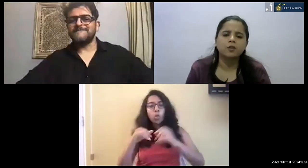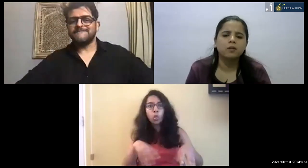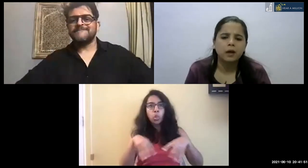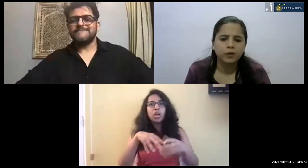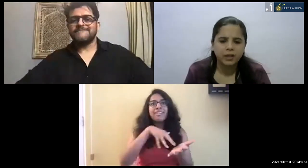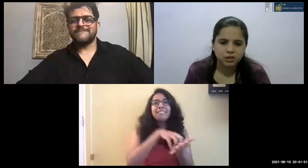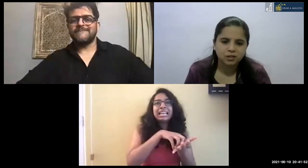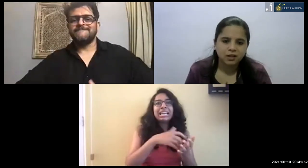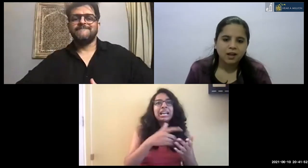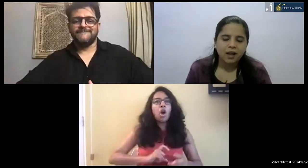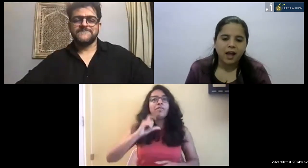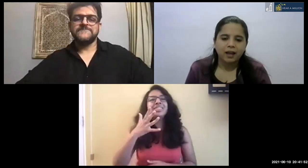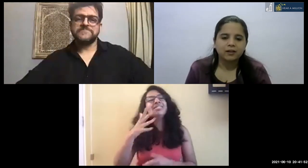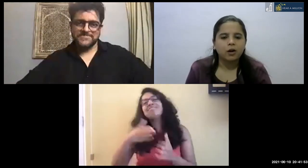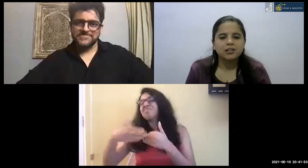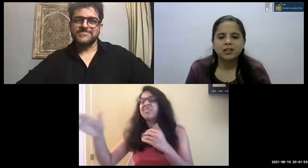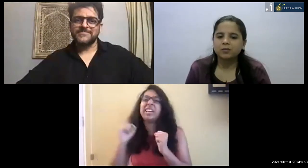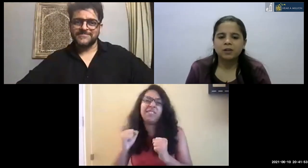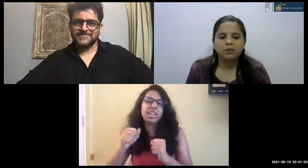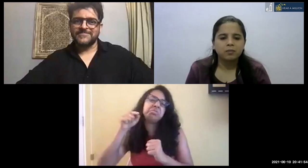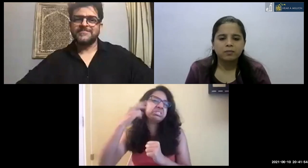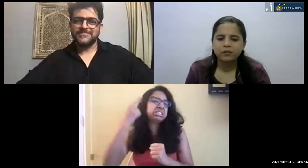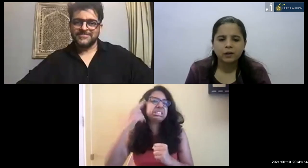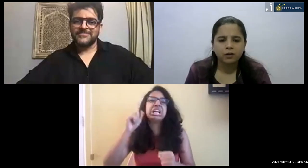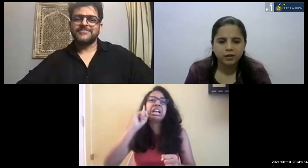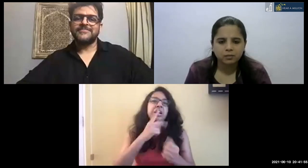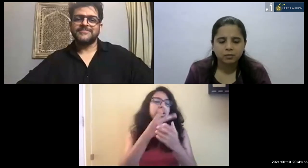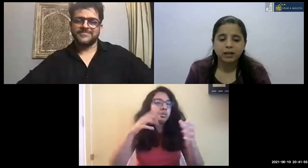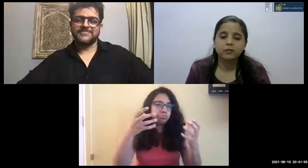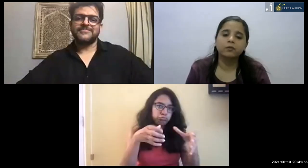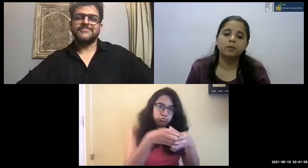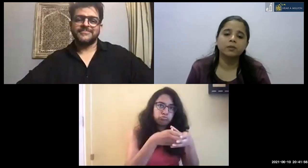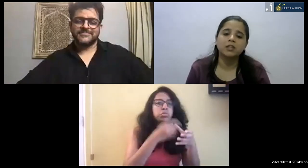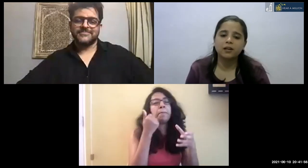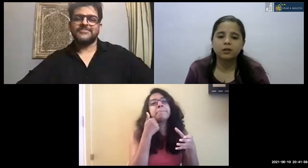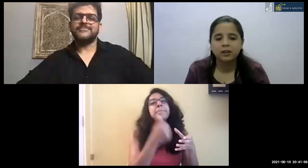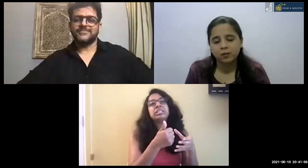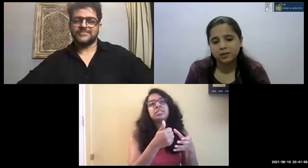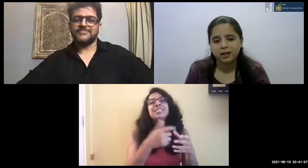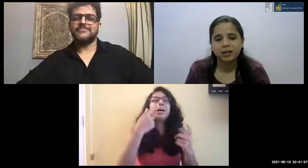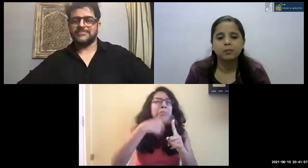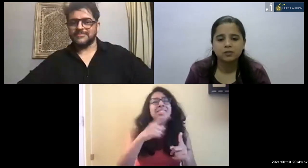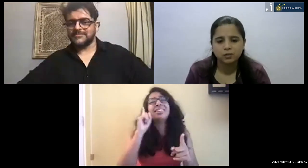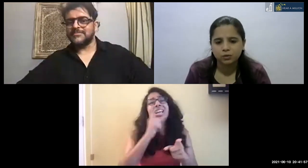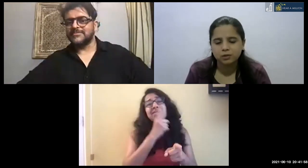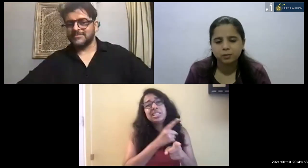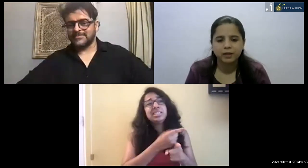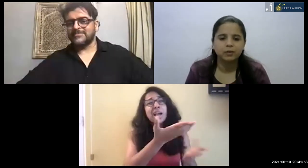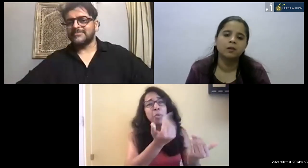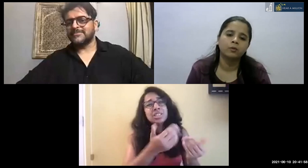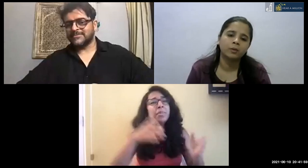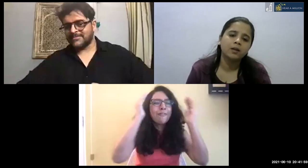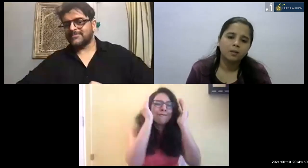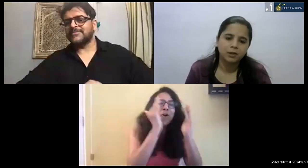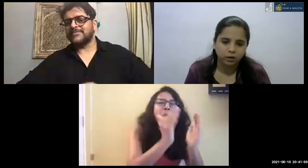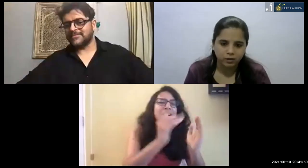have the strong foundation, and in college time they might feel confident. But if from childhood they will be studying in mainstream school, might be they